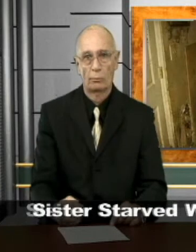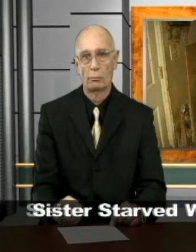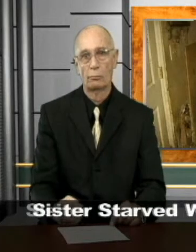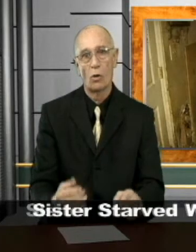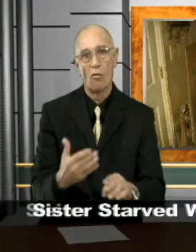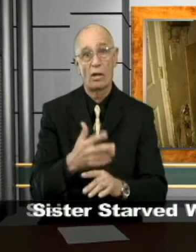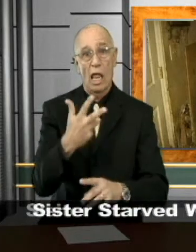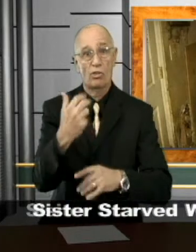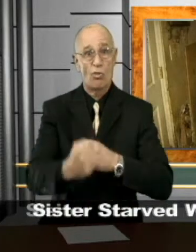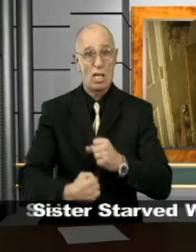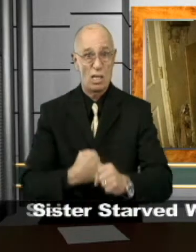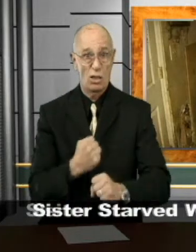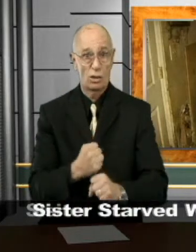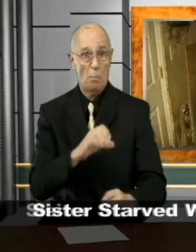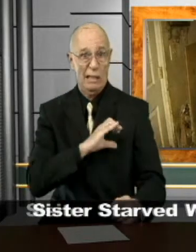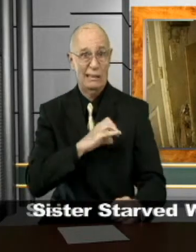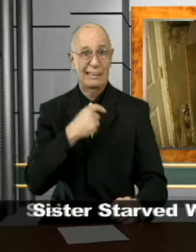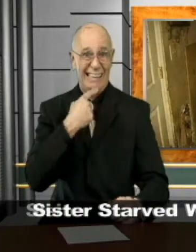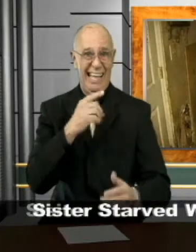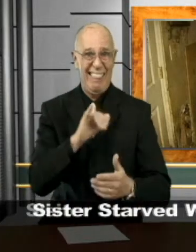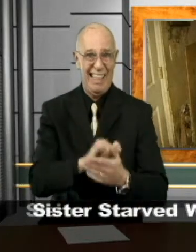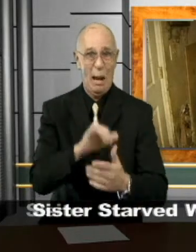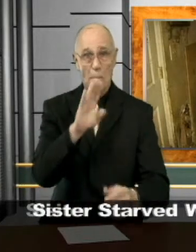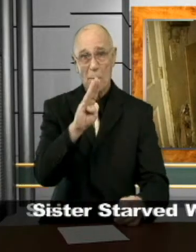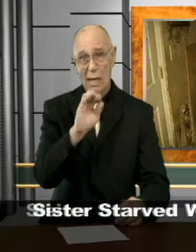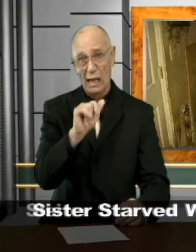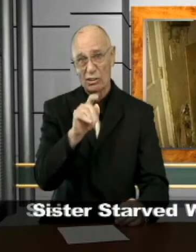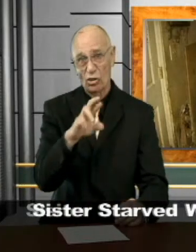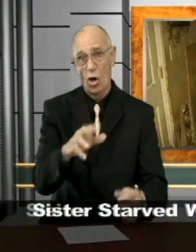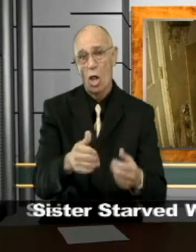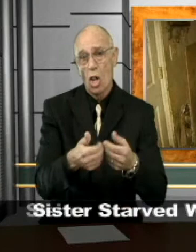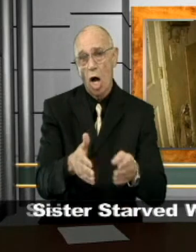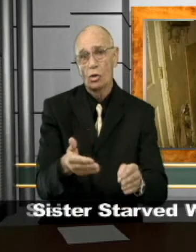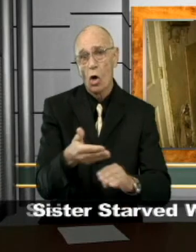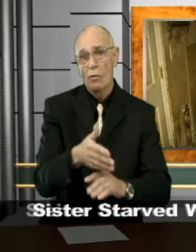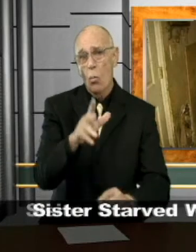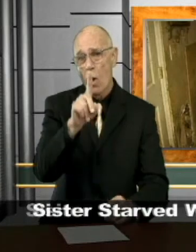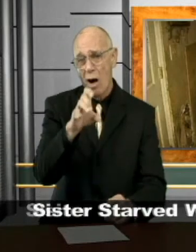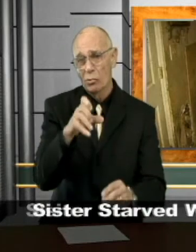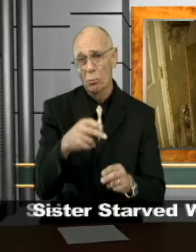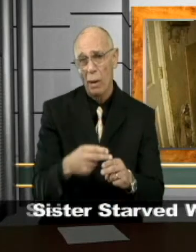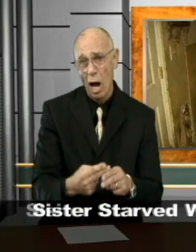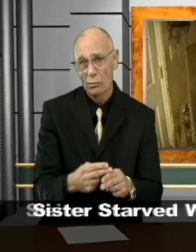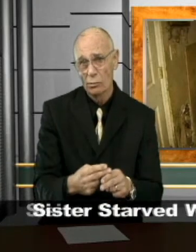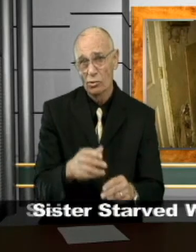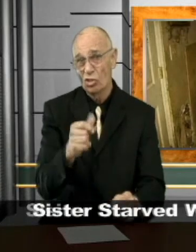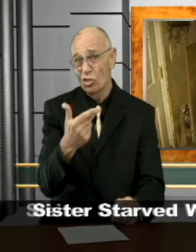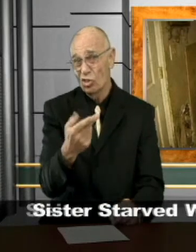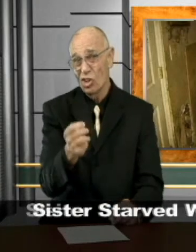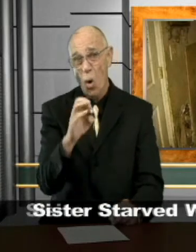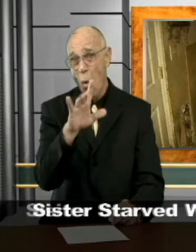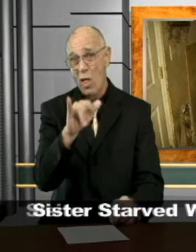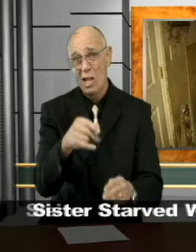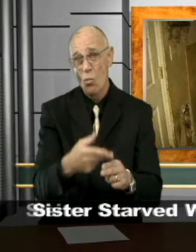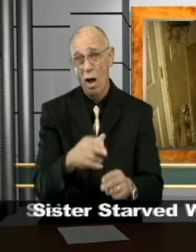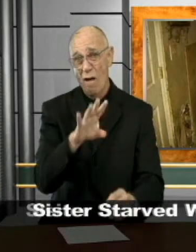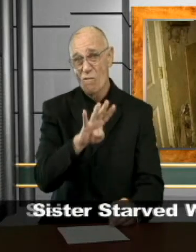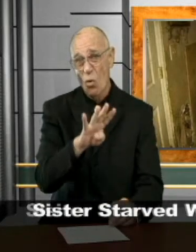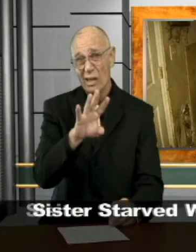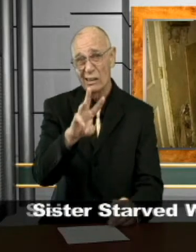Over the last 3 years, investigators say Baxter had lost over 100 pounds. At the time